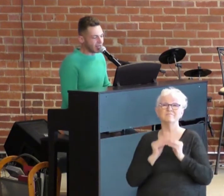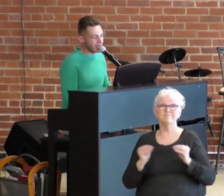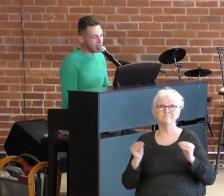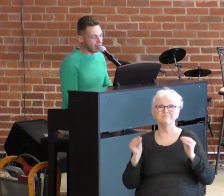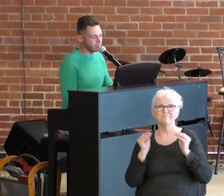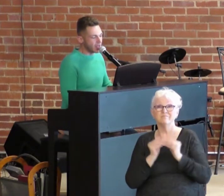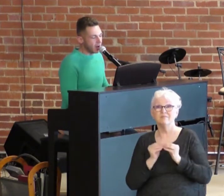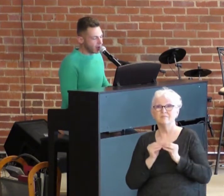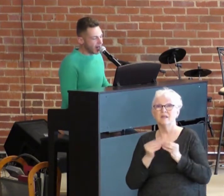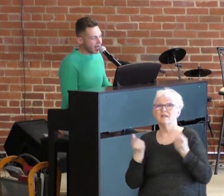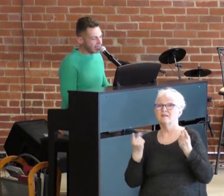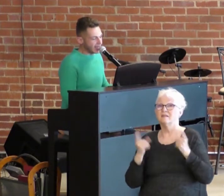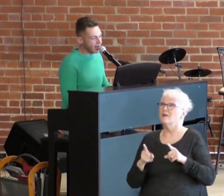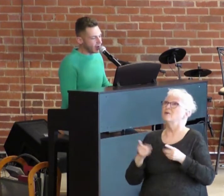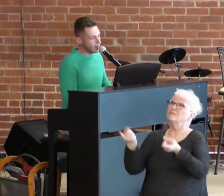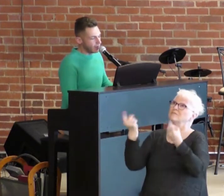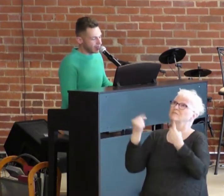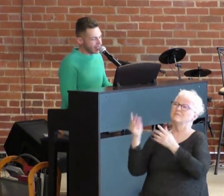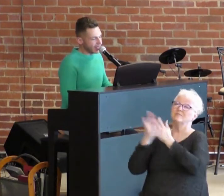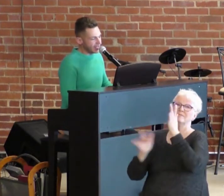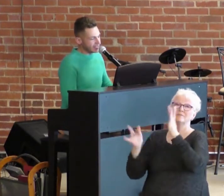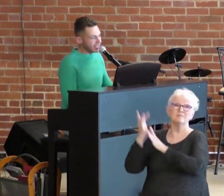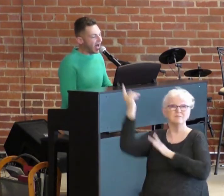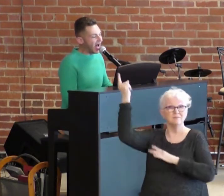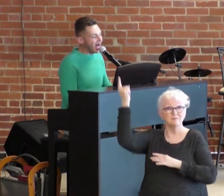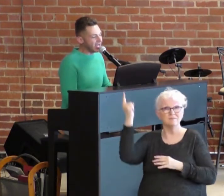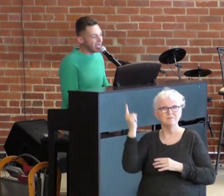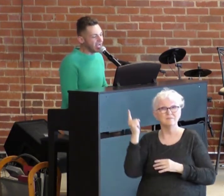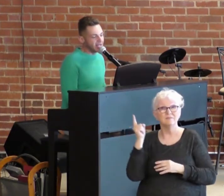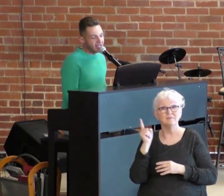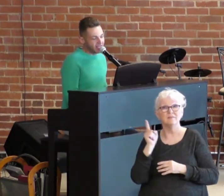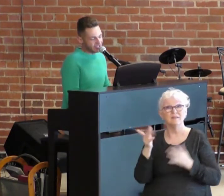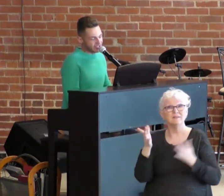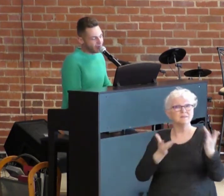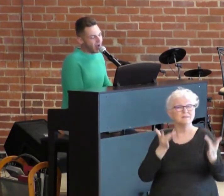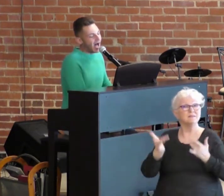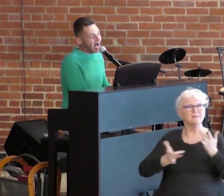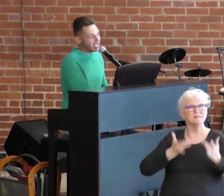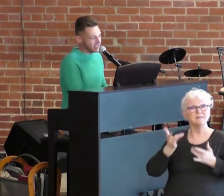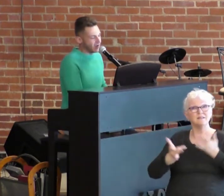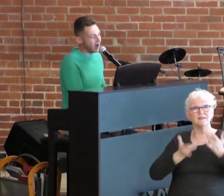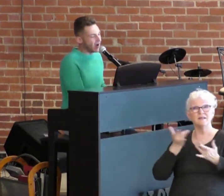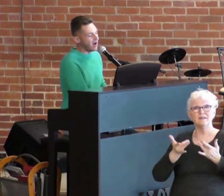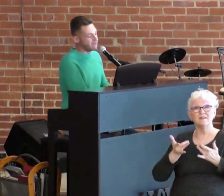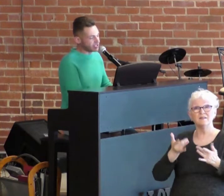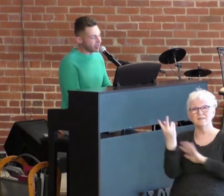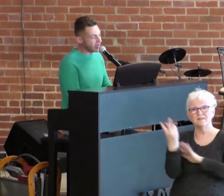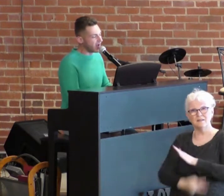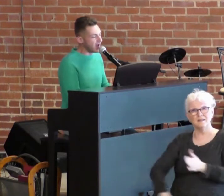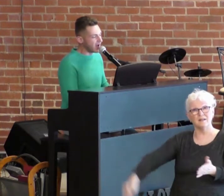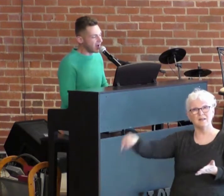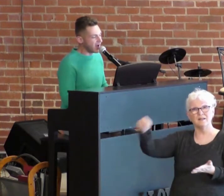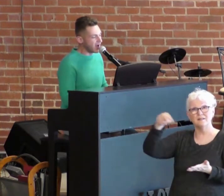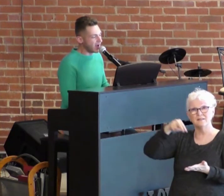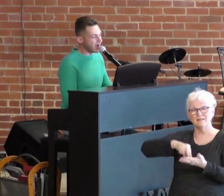Jesus, come. Well, I can help but get excited. It's the rising of the